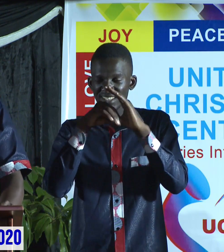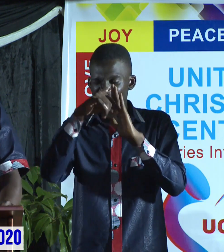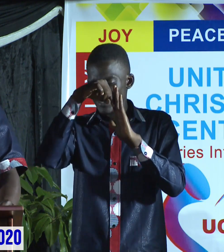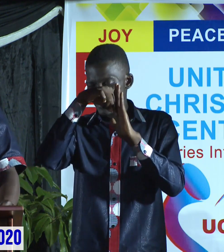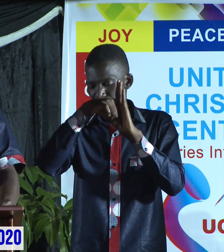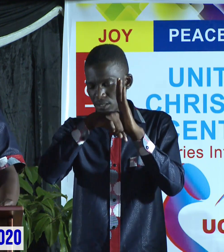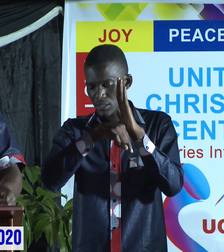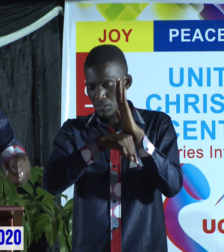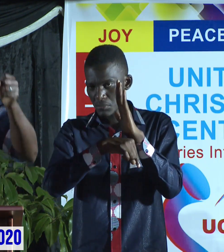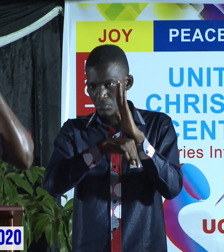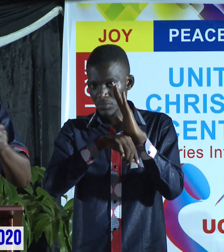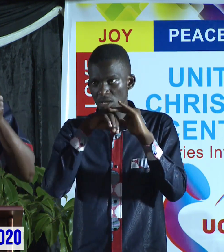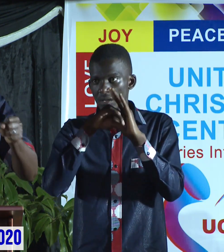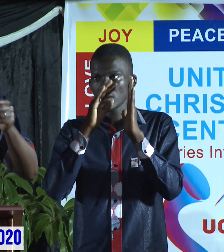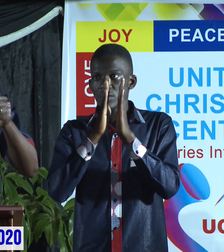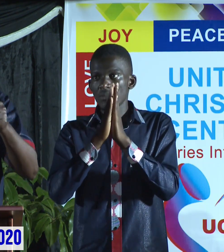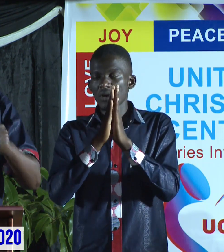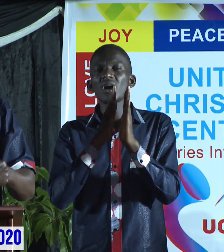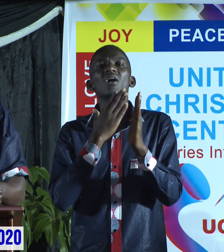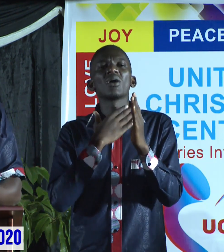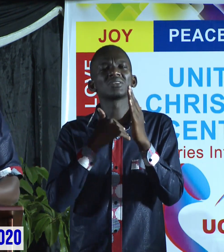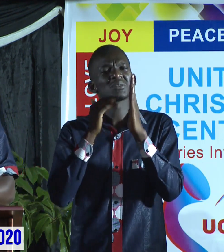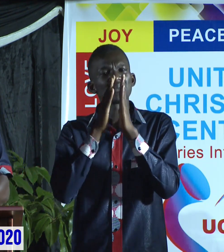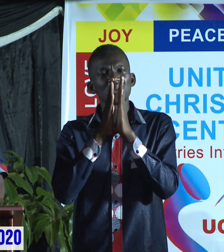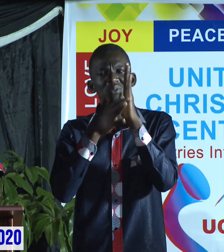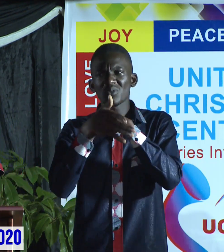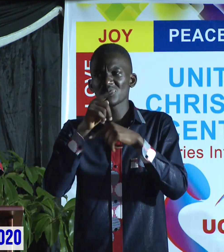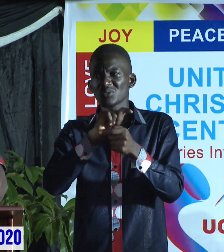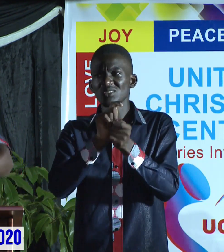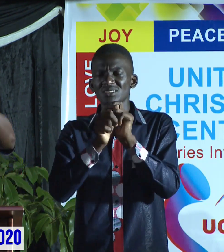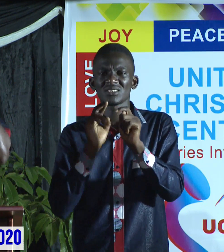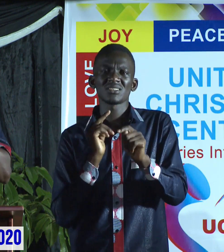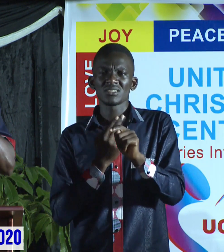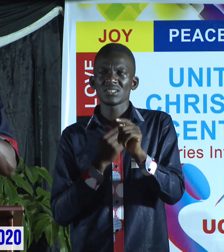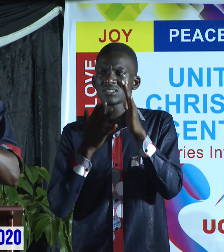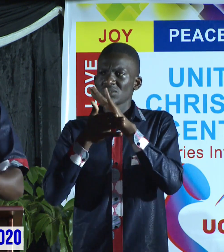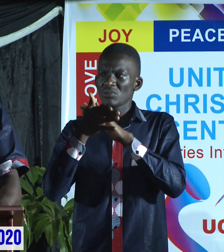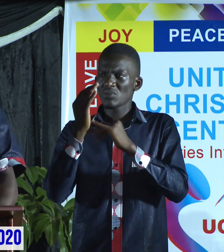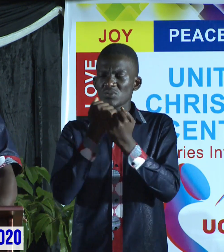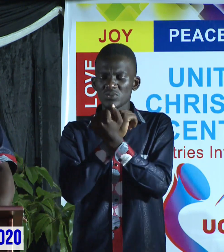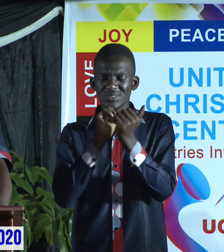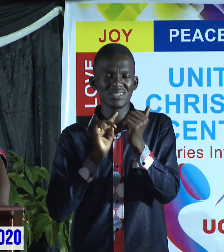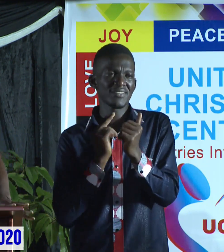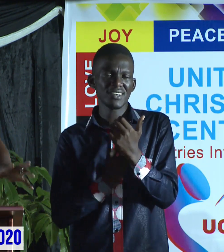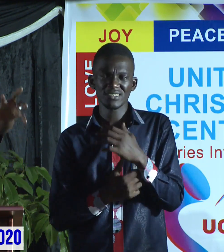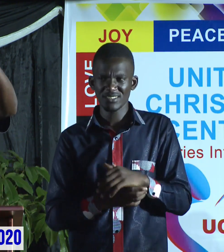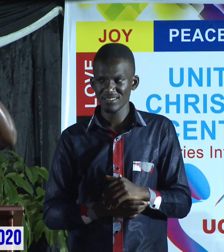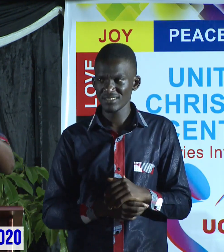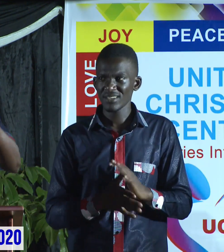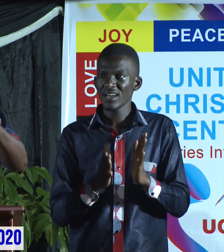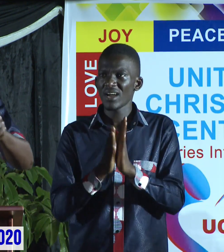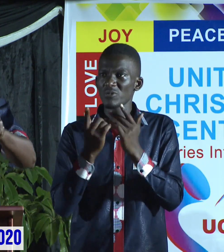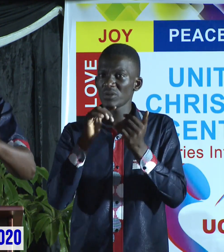give. And then we get into prayer. I want us to ask God to change us. That God will save